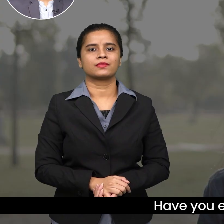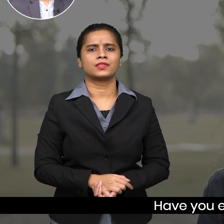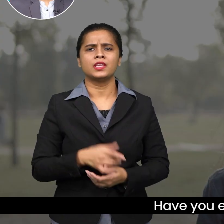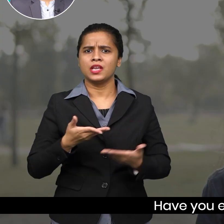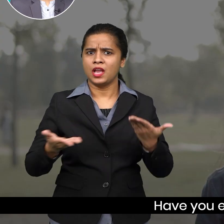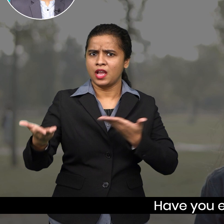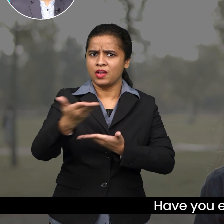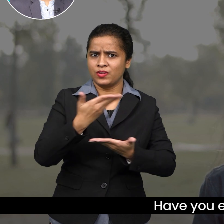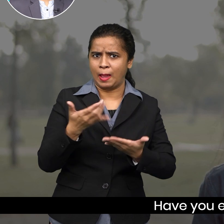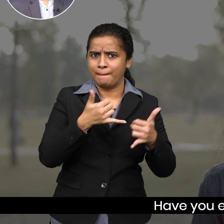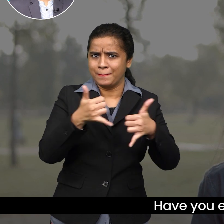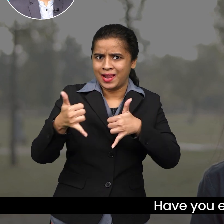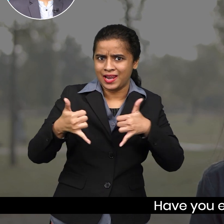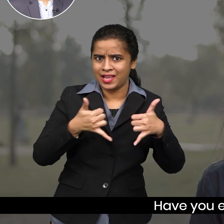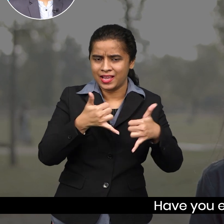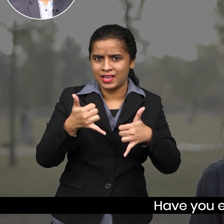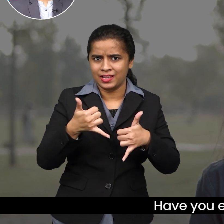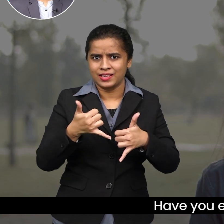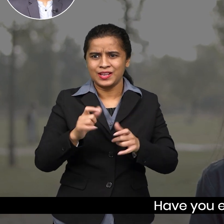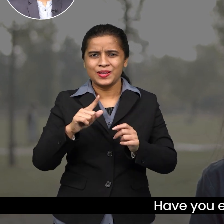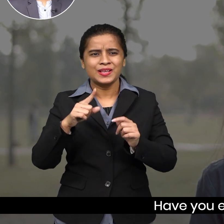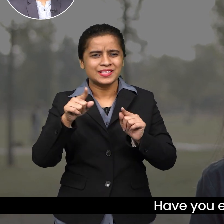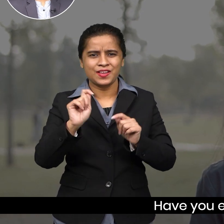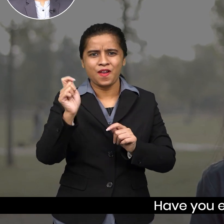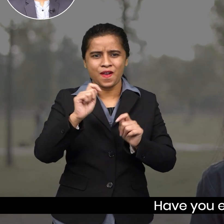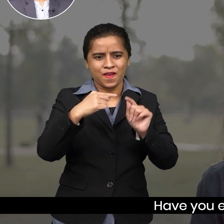Have you ever played with a firki?